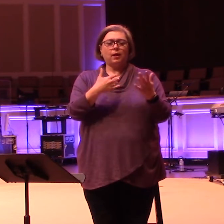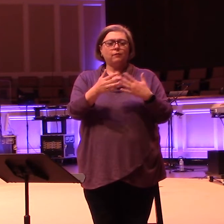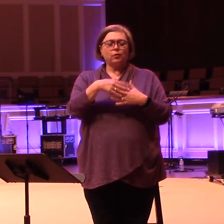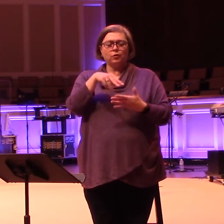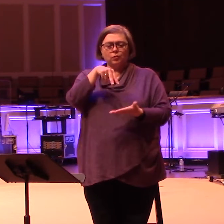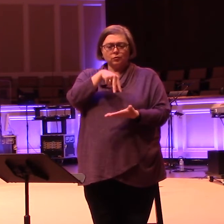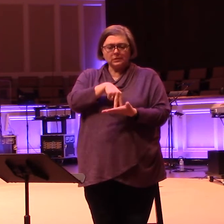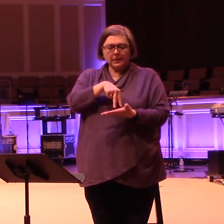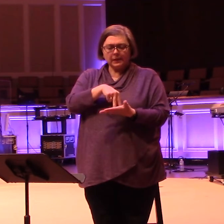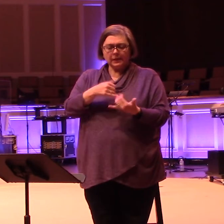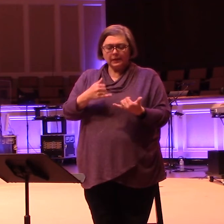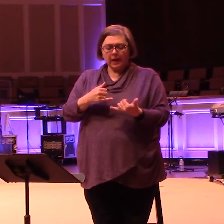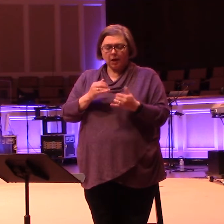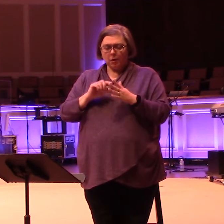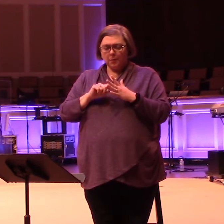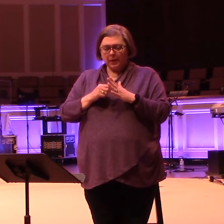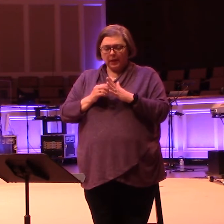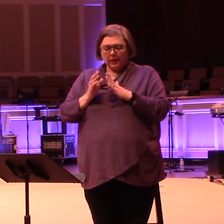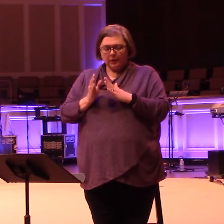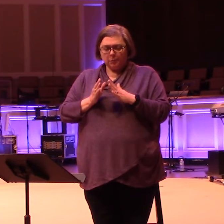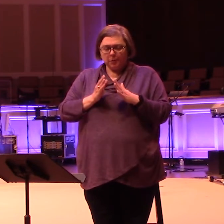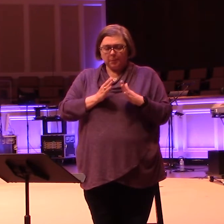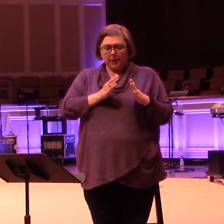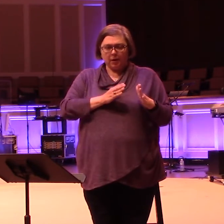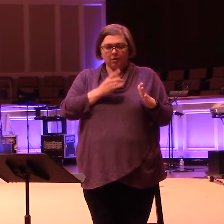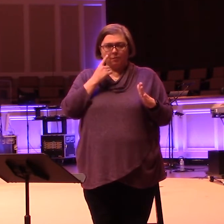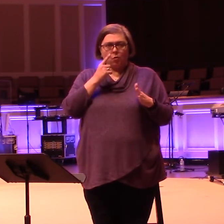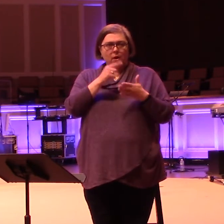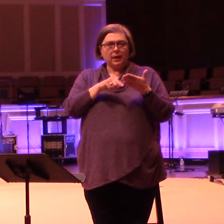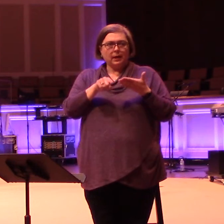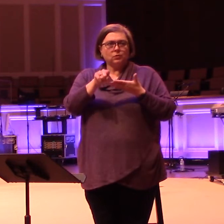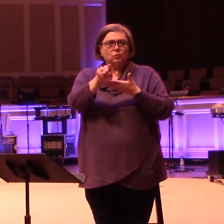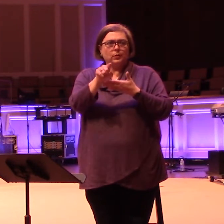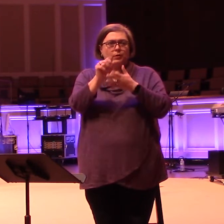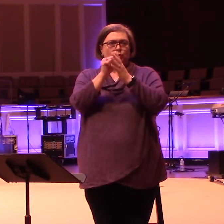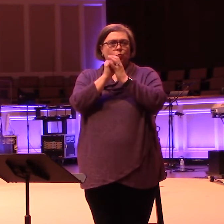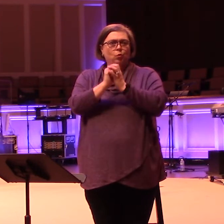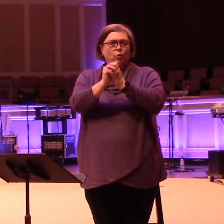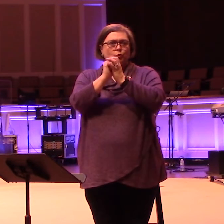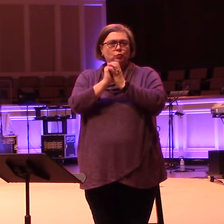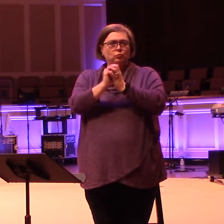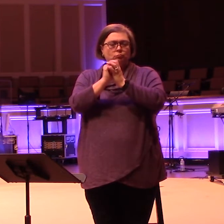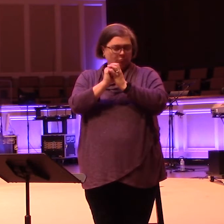the process of preparation for next week's worship?